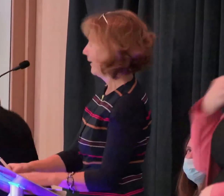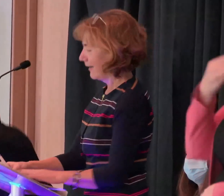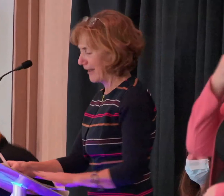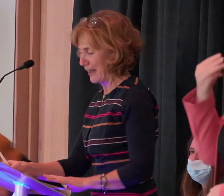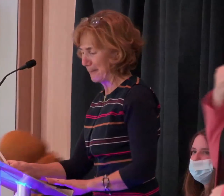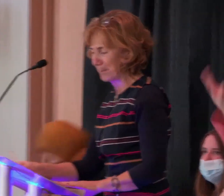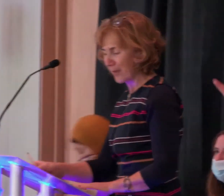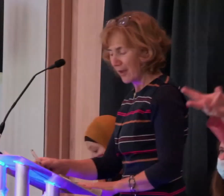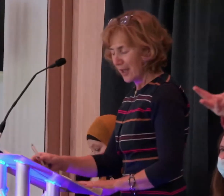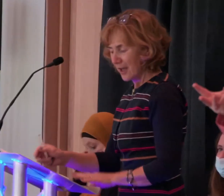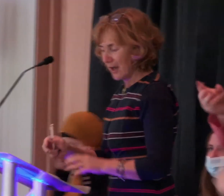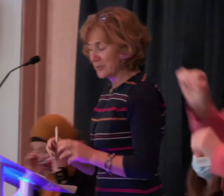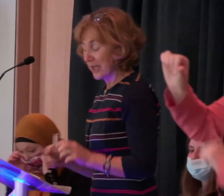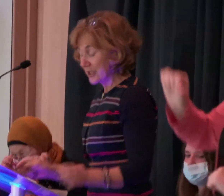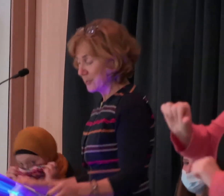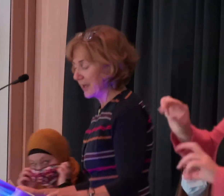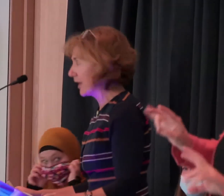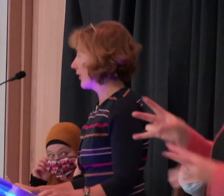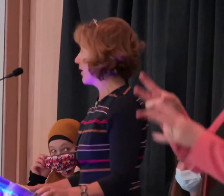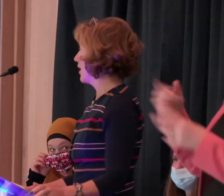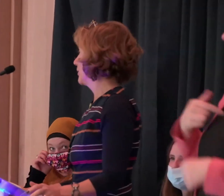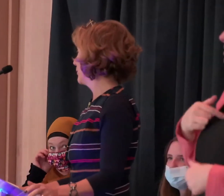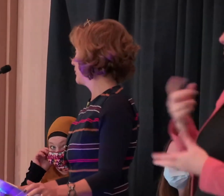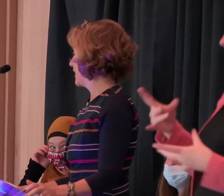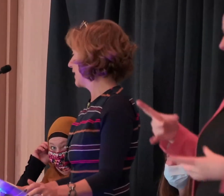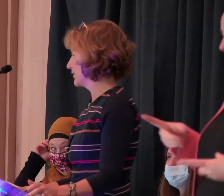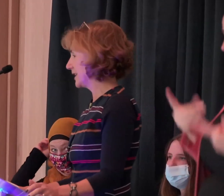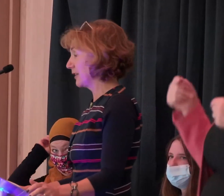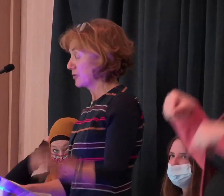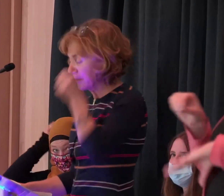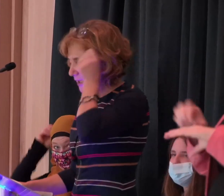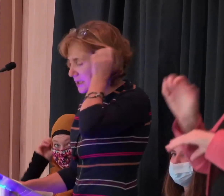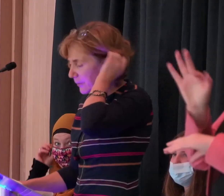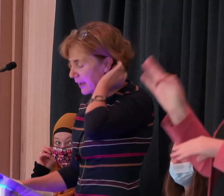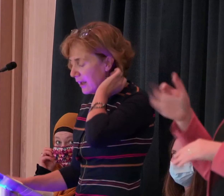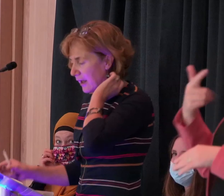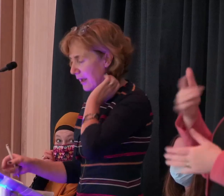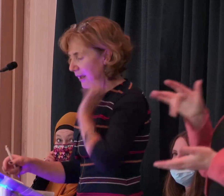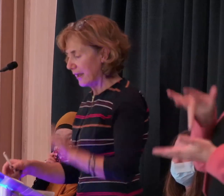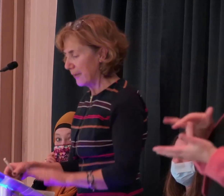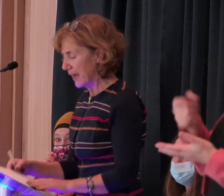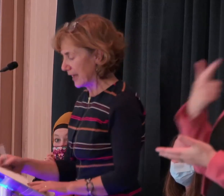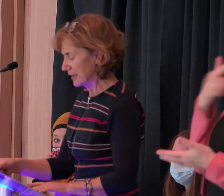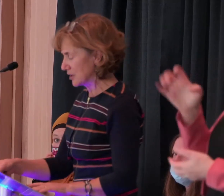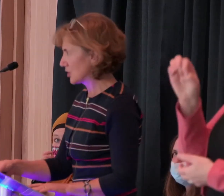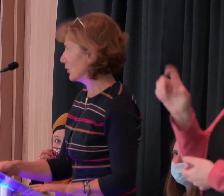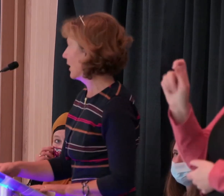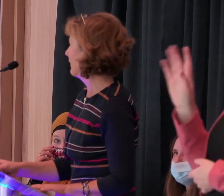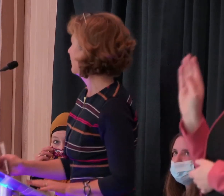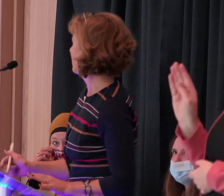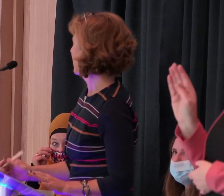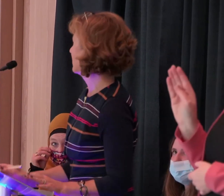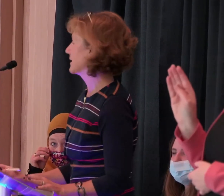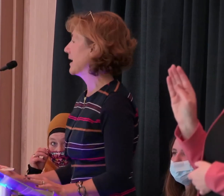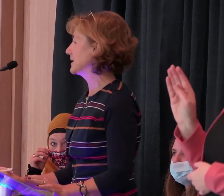quick. I'm delighted to be here on behalf of City of Dublin ETB and to